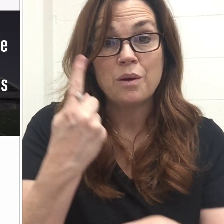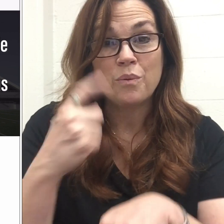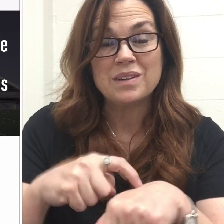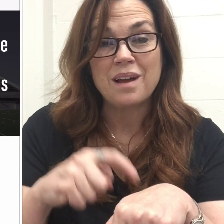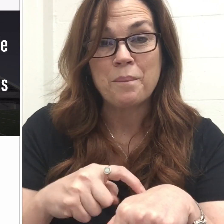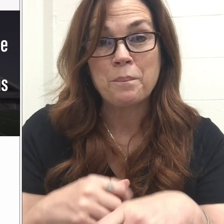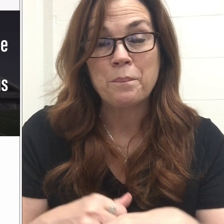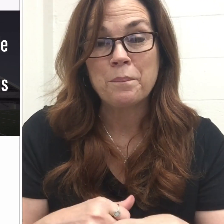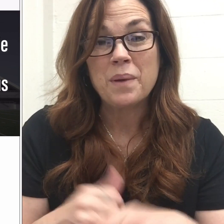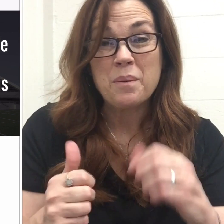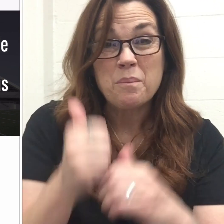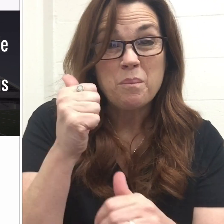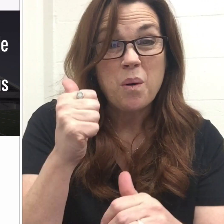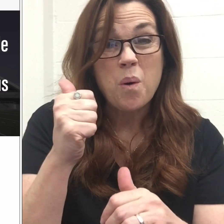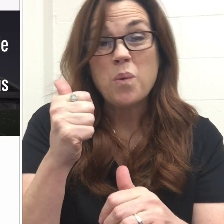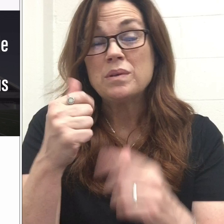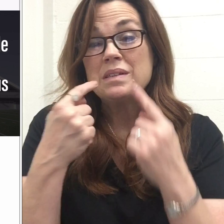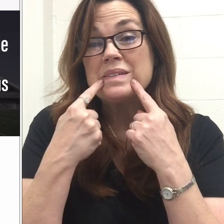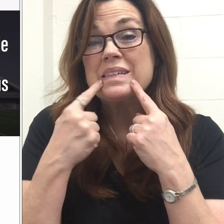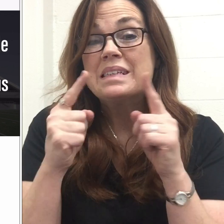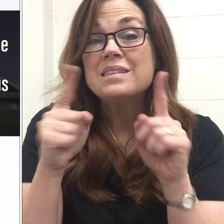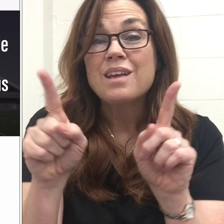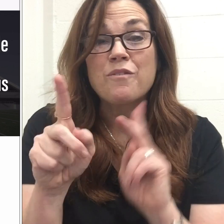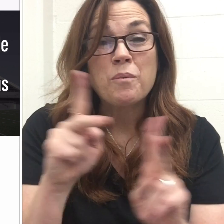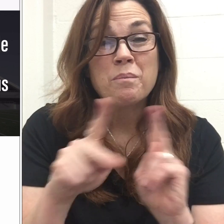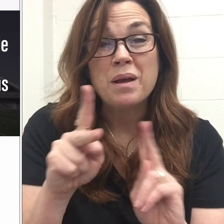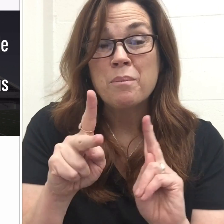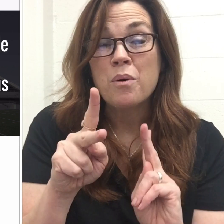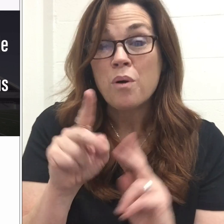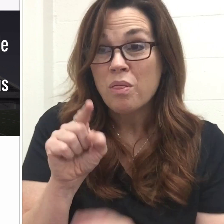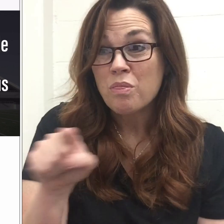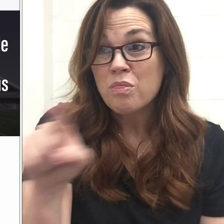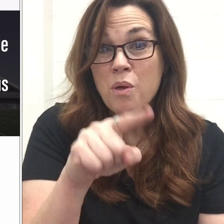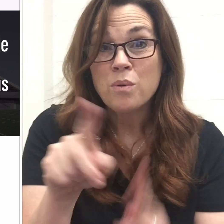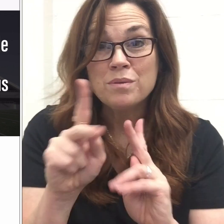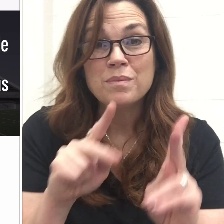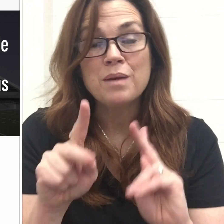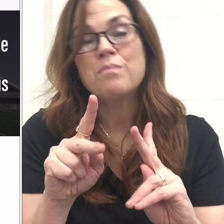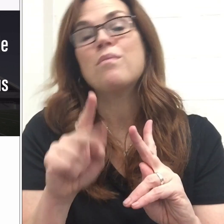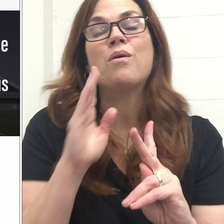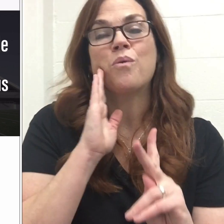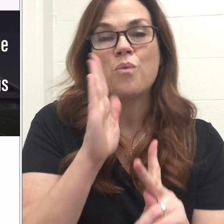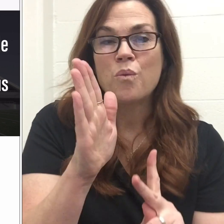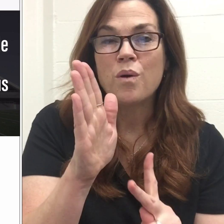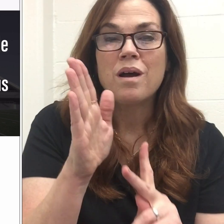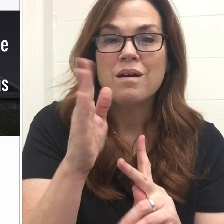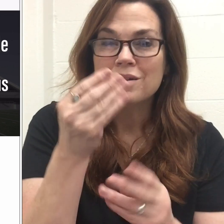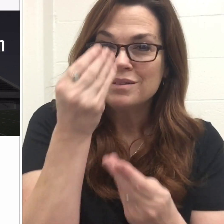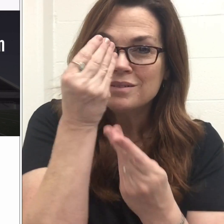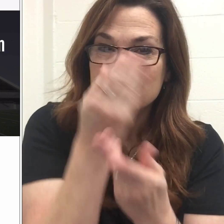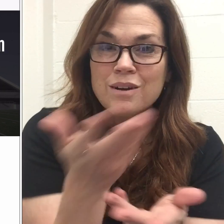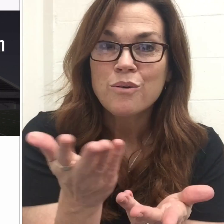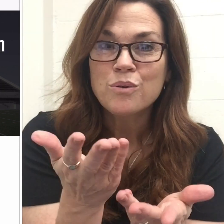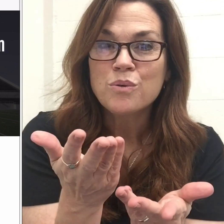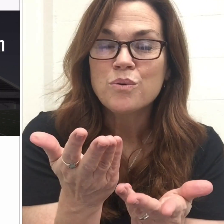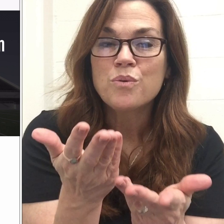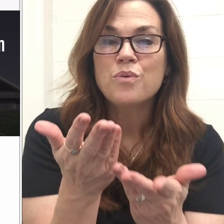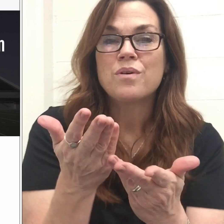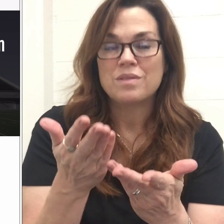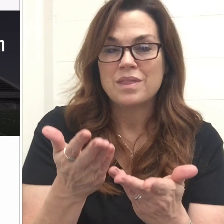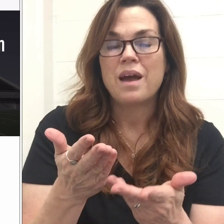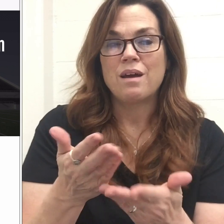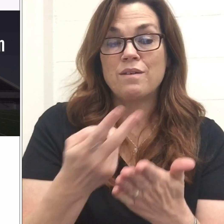most successful people in the world can tell you they also had a tremendous amount of failures, and that they learned